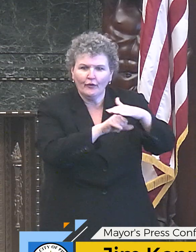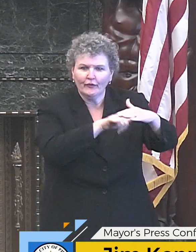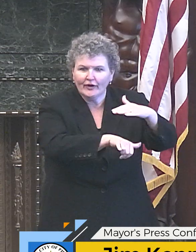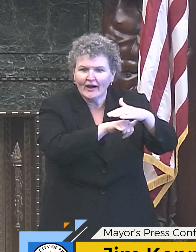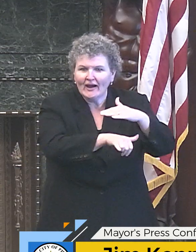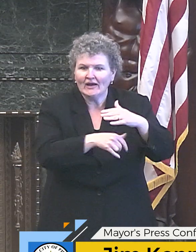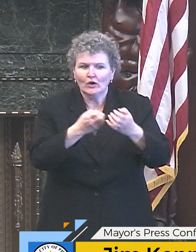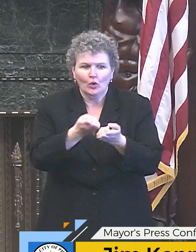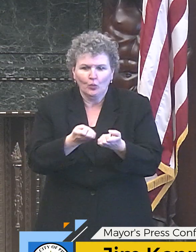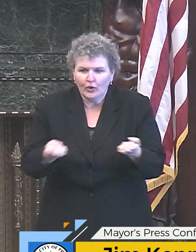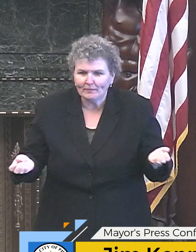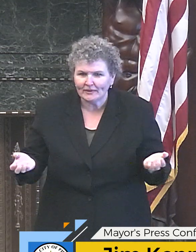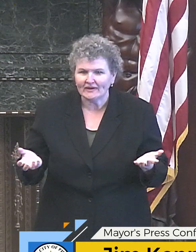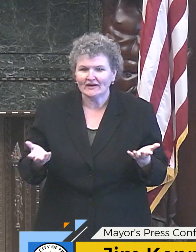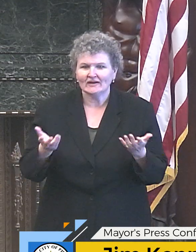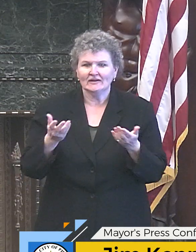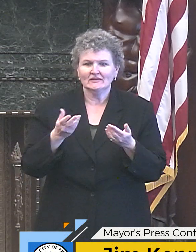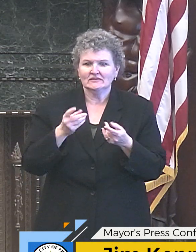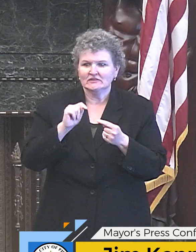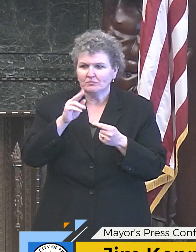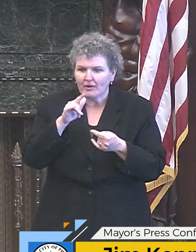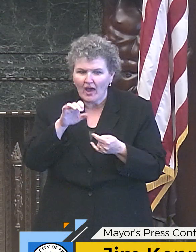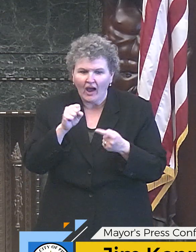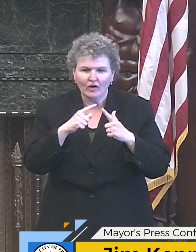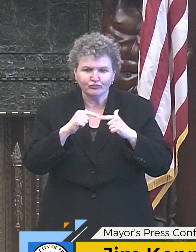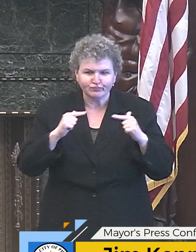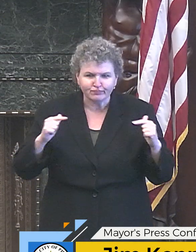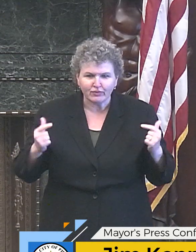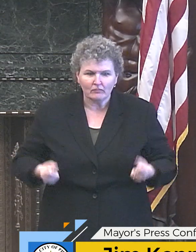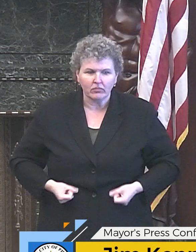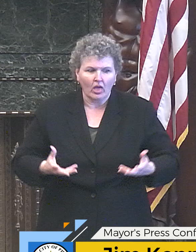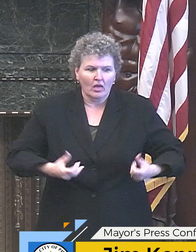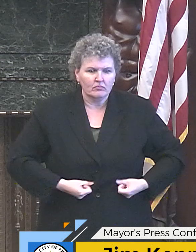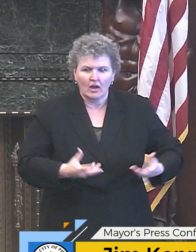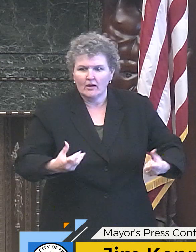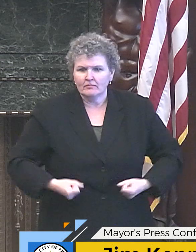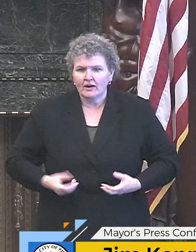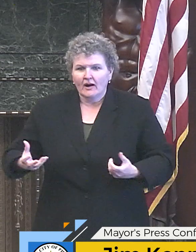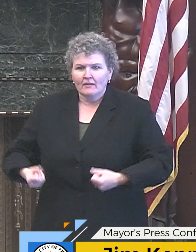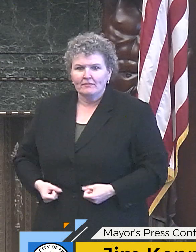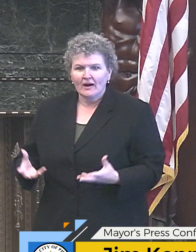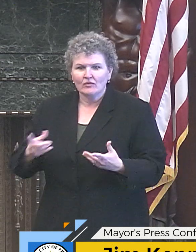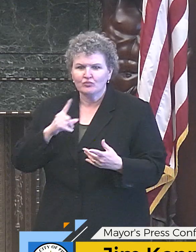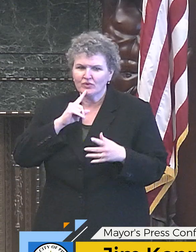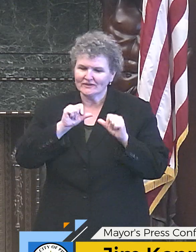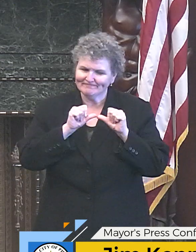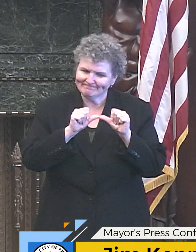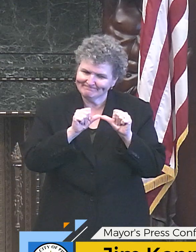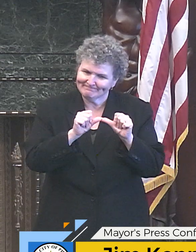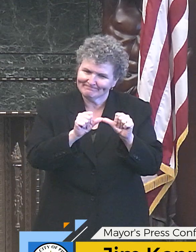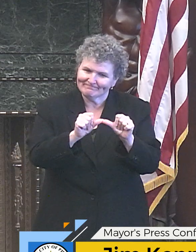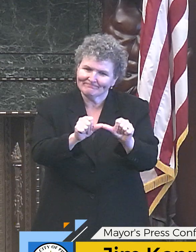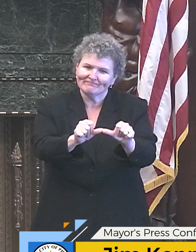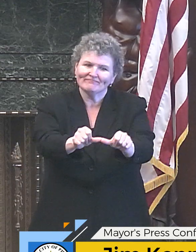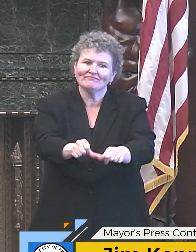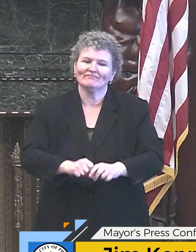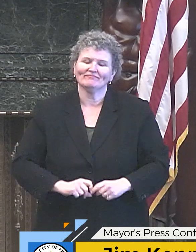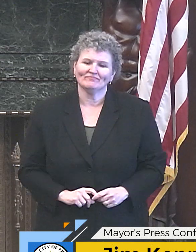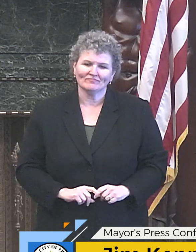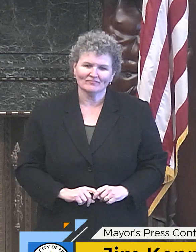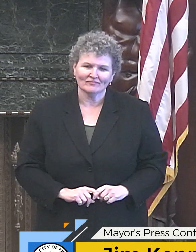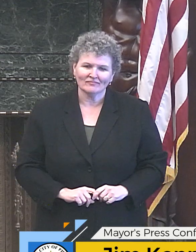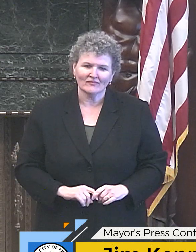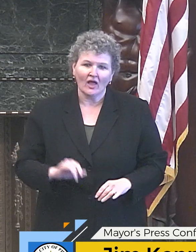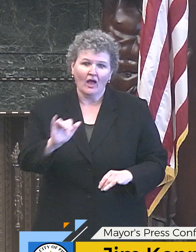frontline staff. Those needs and those costs are going to continue. The funding will also enable the city to maintain core